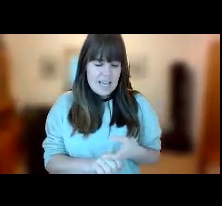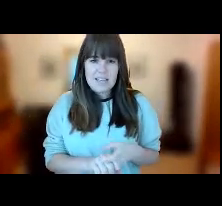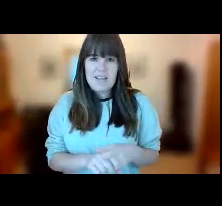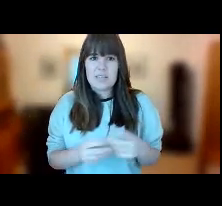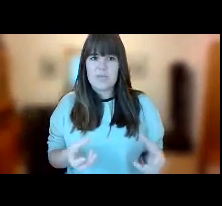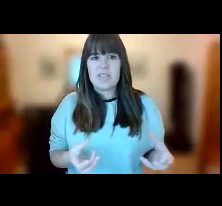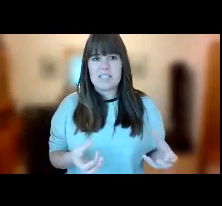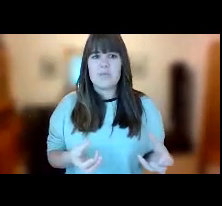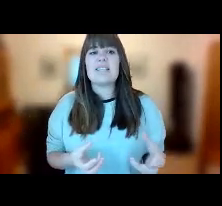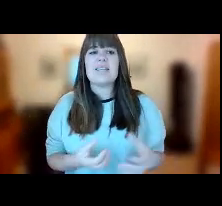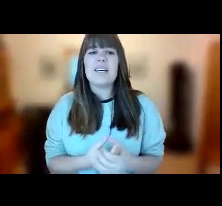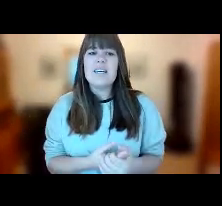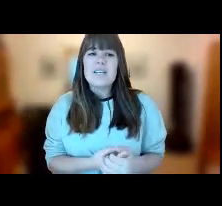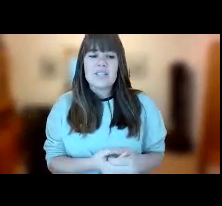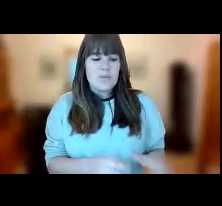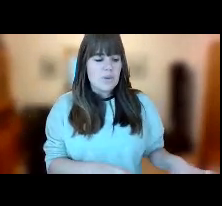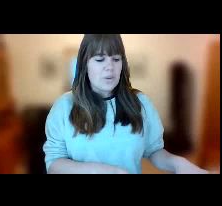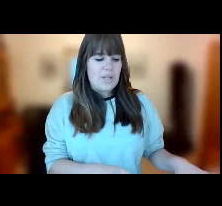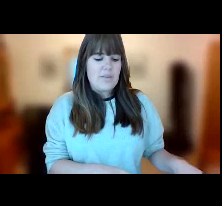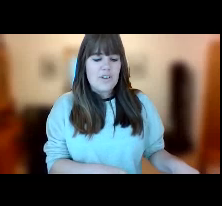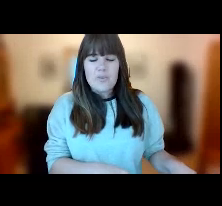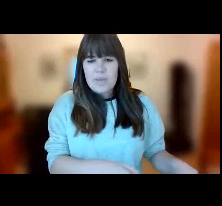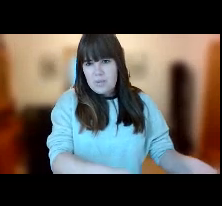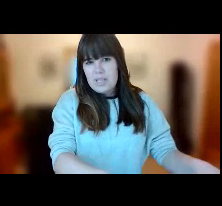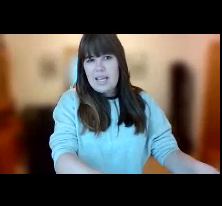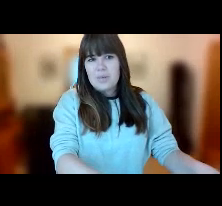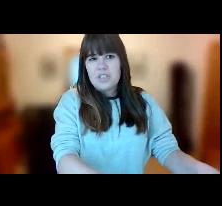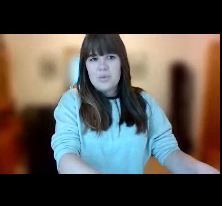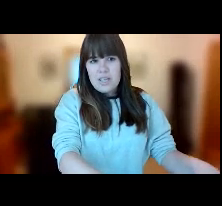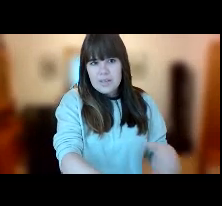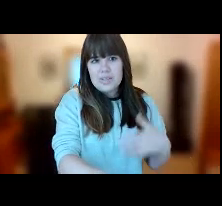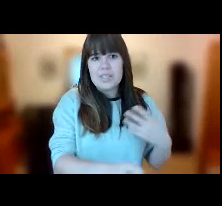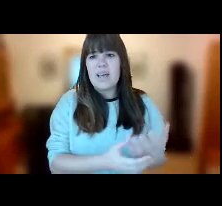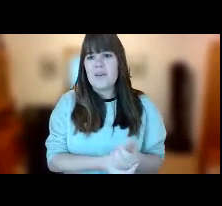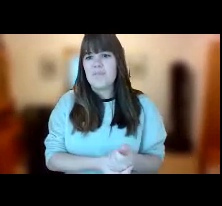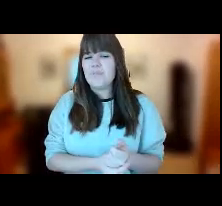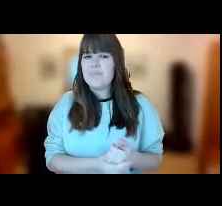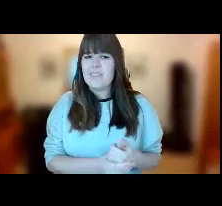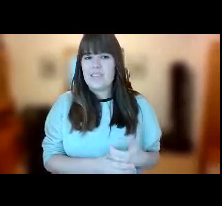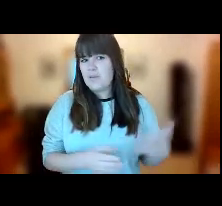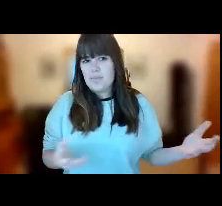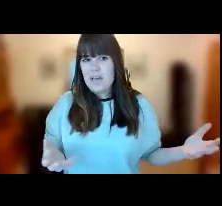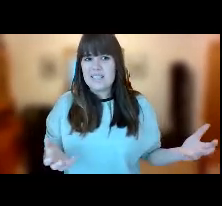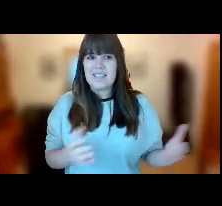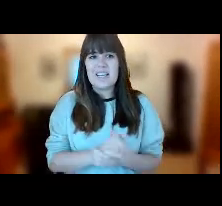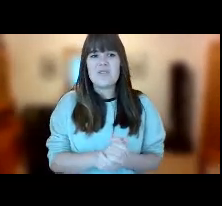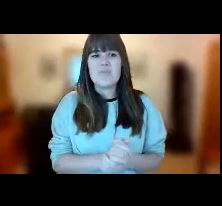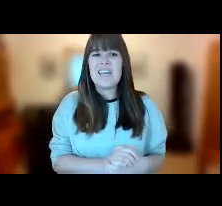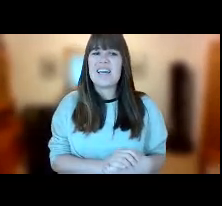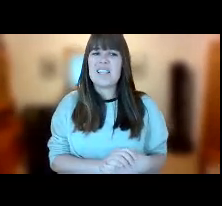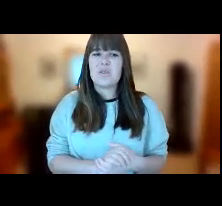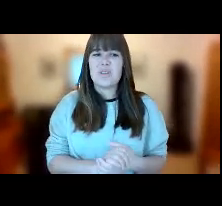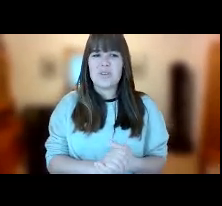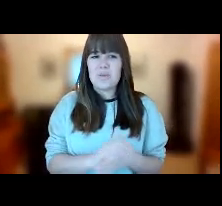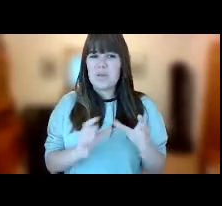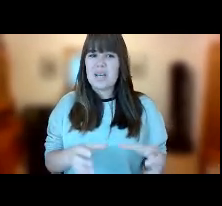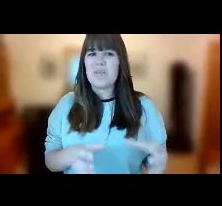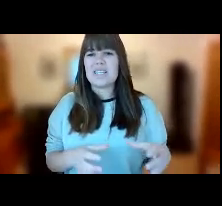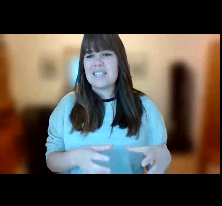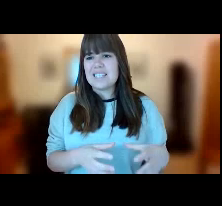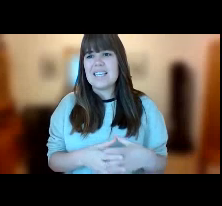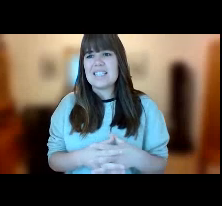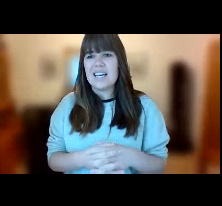heard and that their experiences matter. So the more we can involve people in the language that we use, the better that it will be, and the more that if